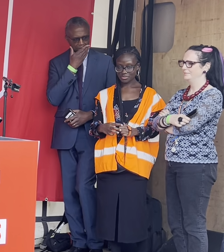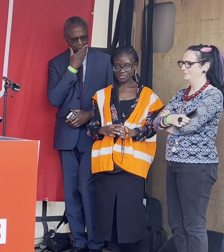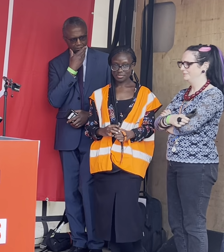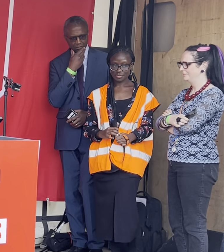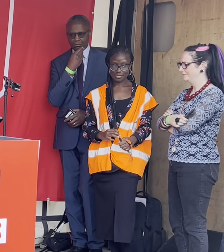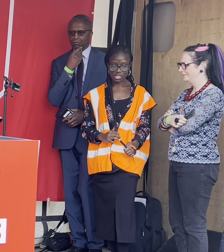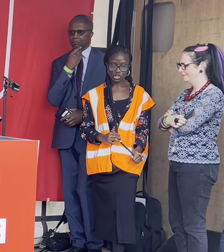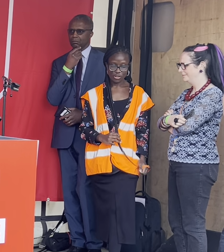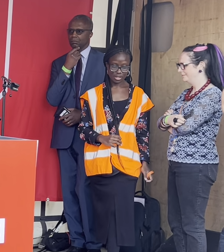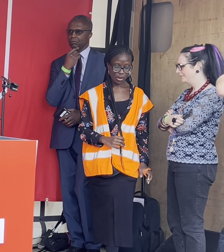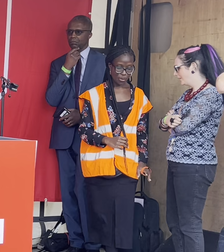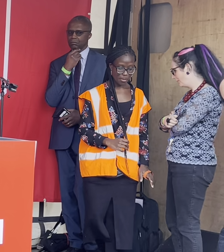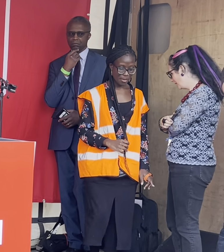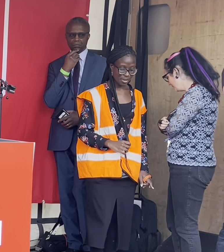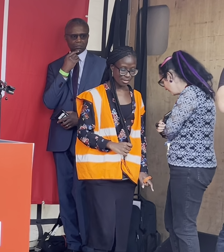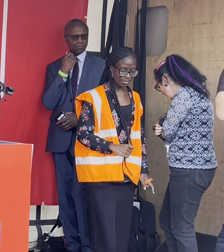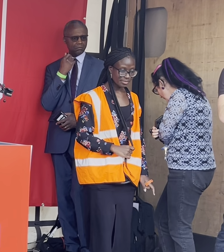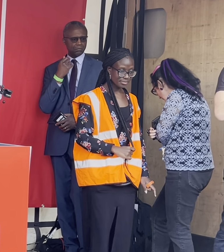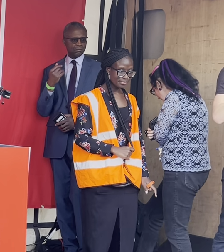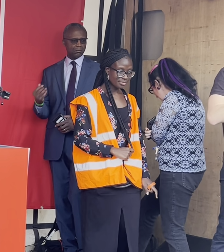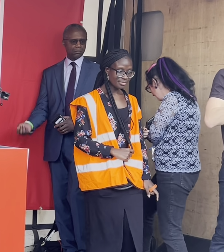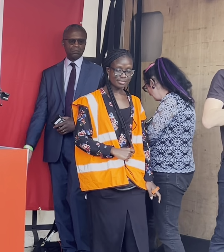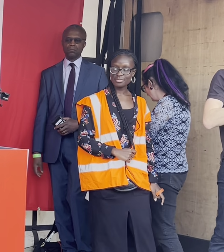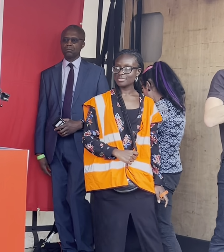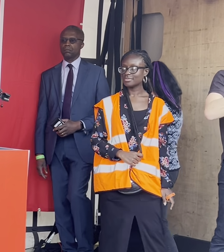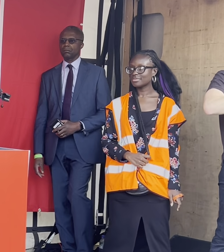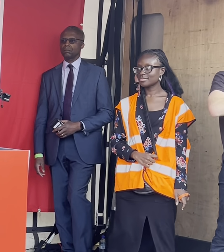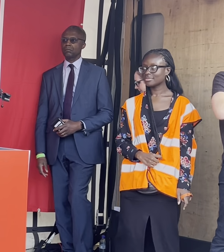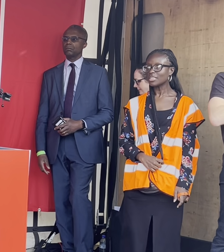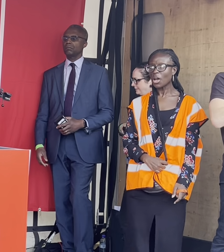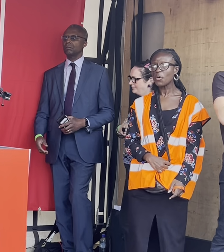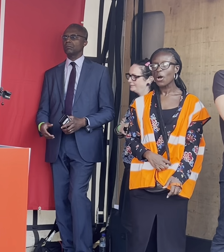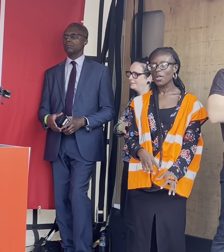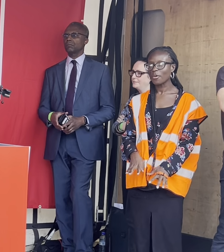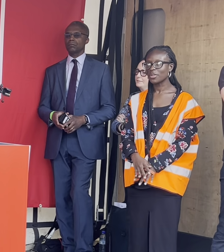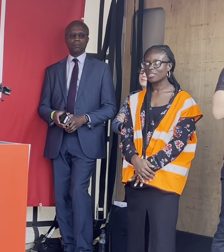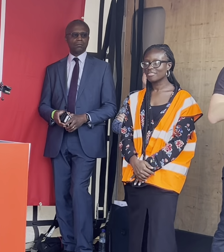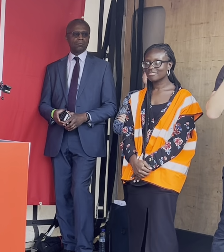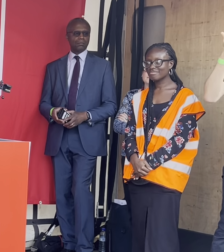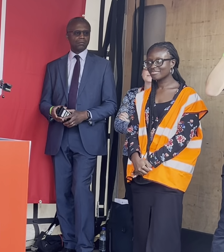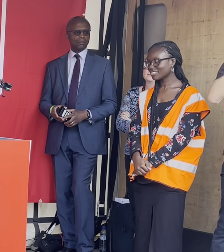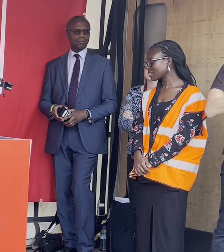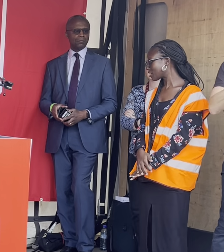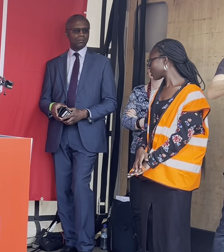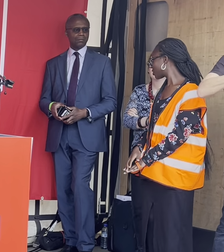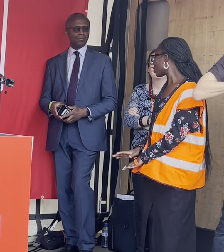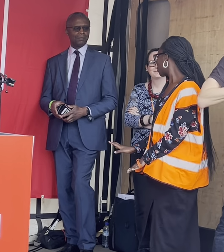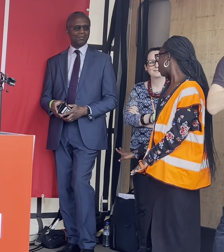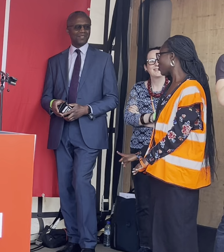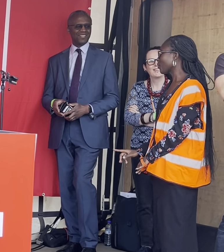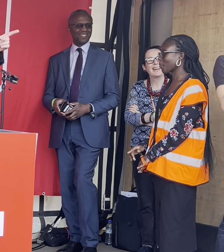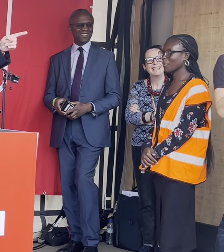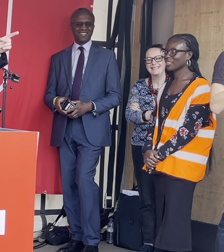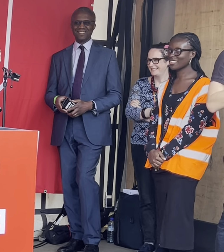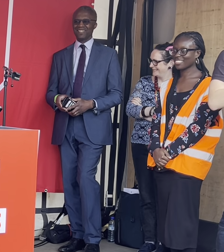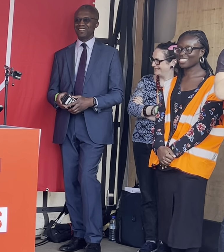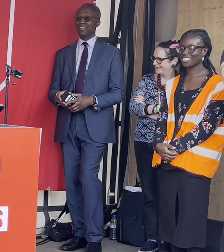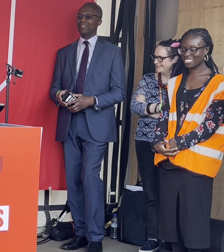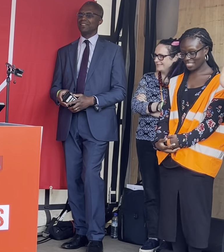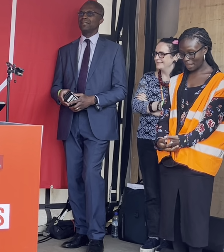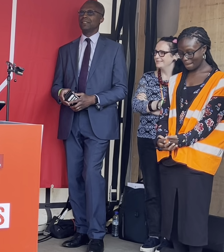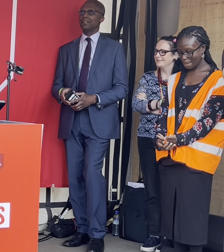our pledge is, as a trade union in this country, no matter what they send against us, whether it's the corrupt